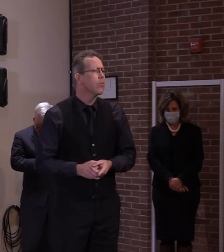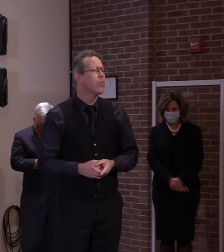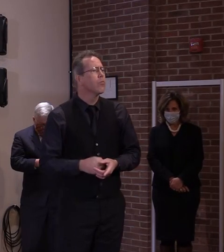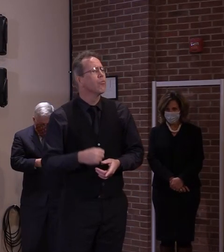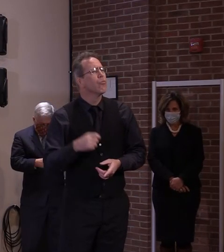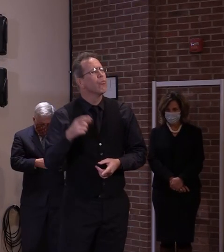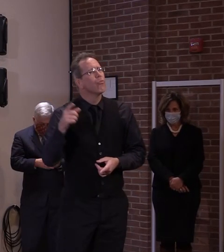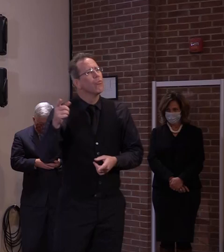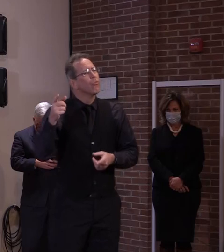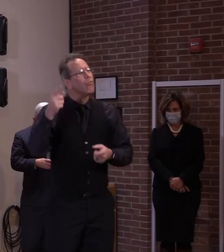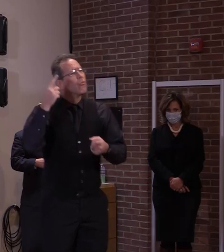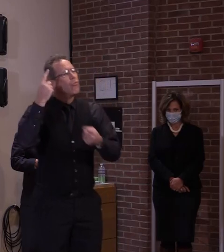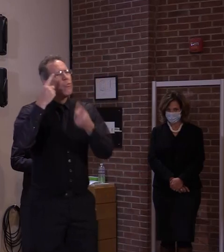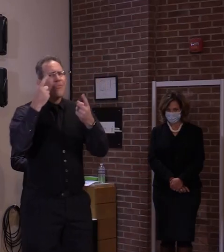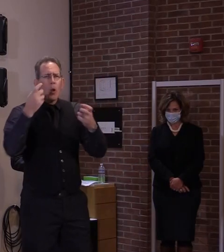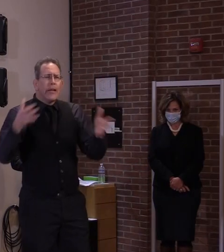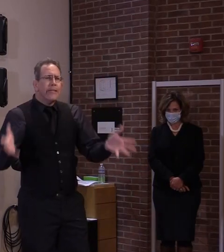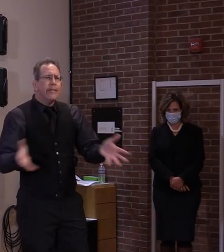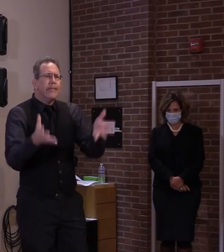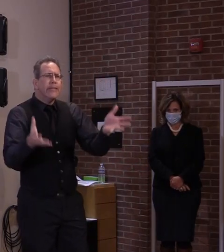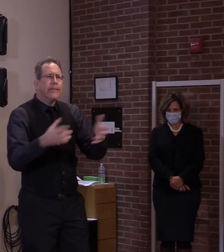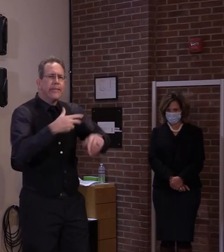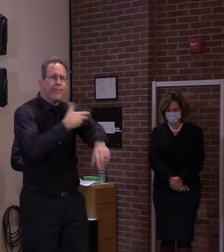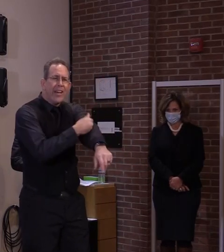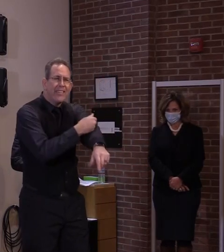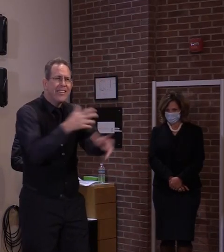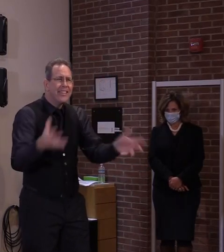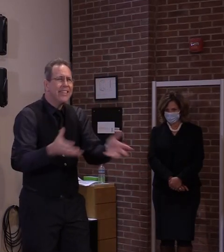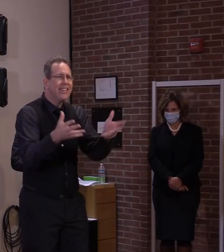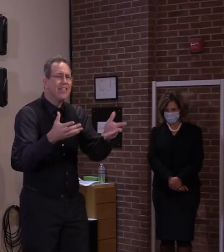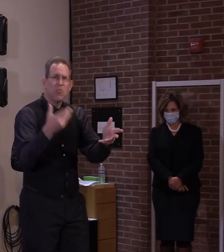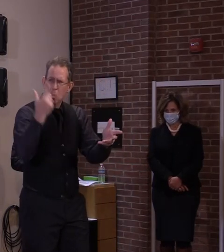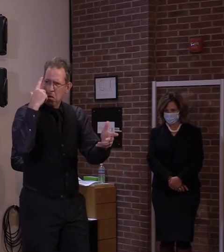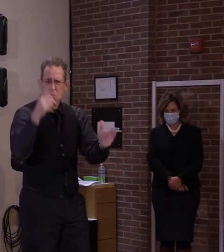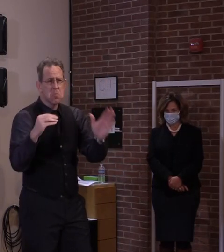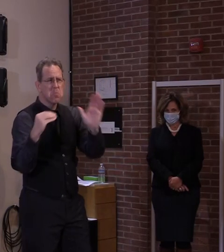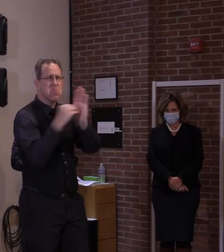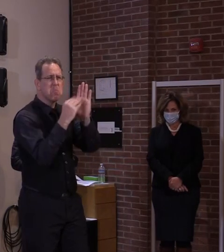the most you can out of your position as governor,